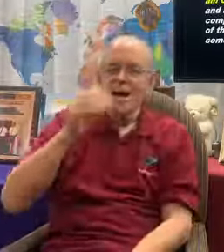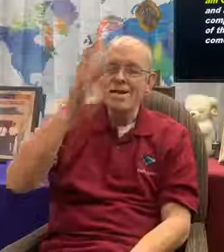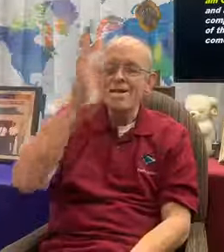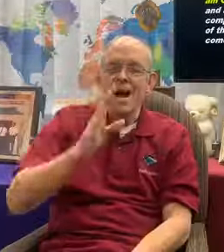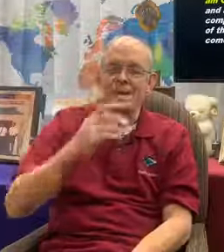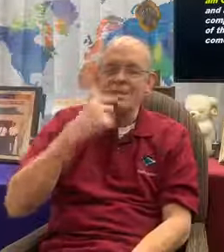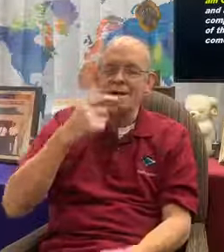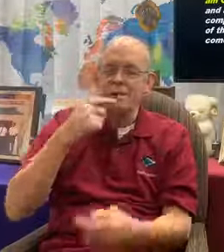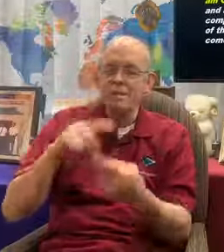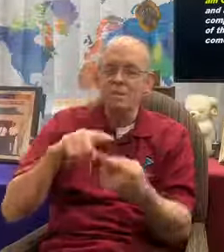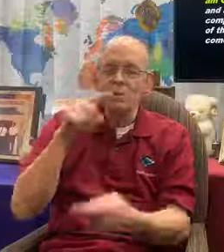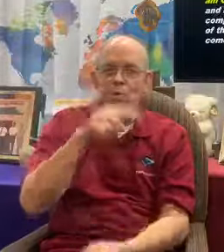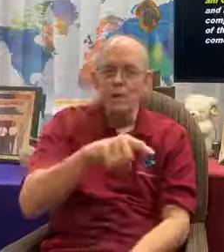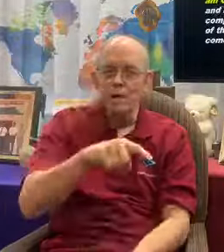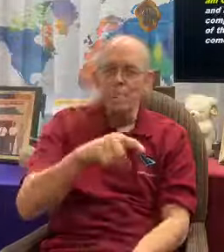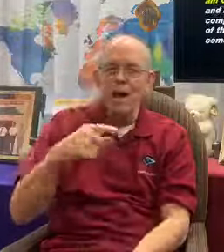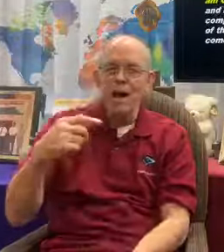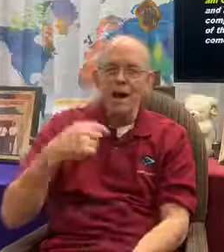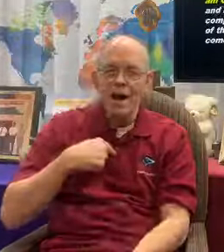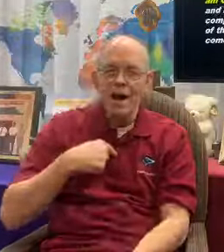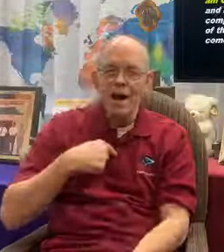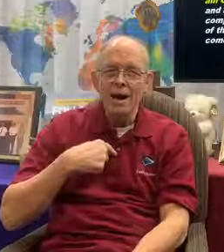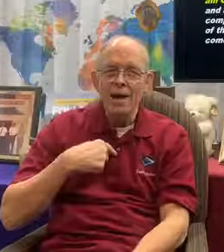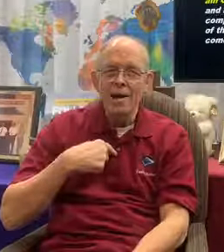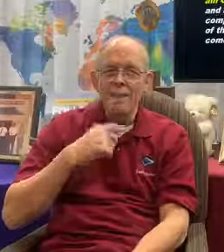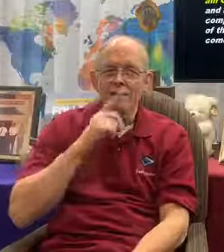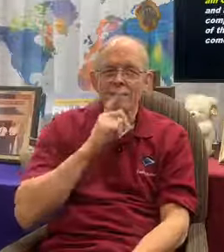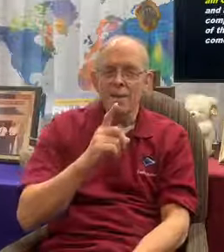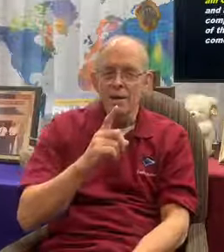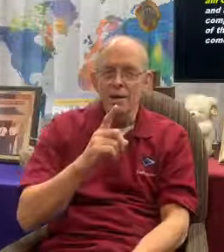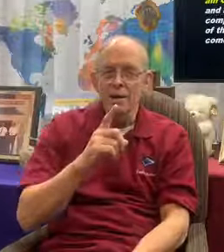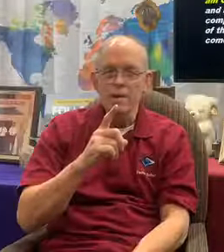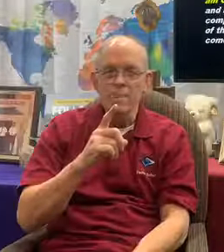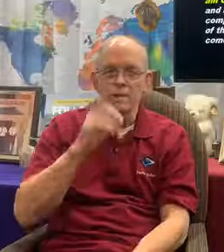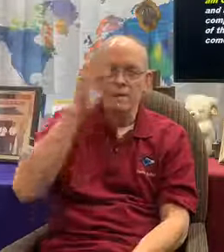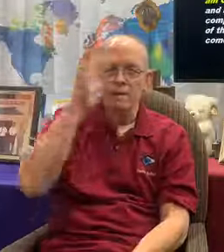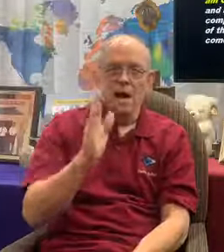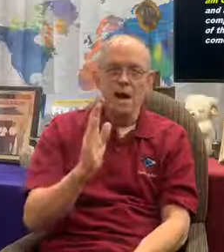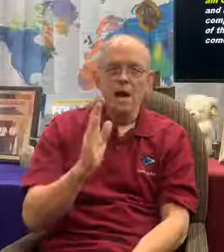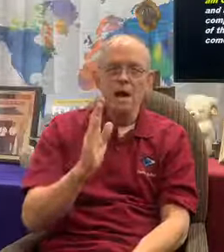And God said to him, I am God